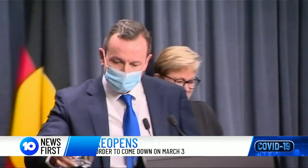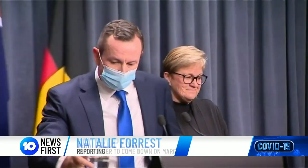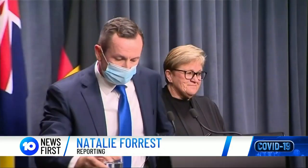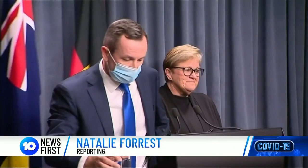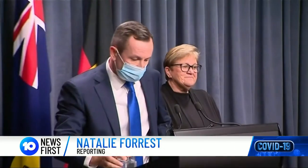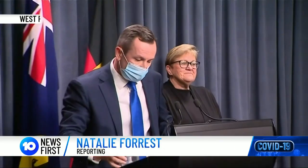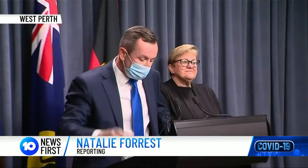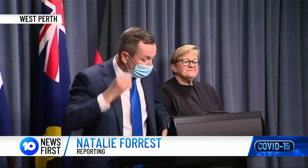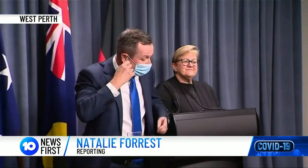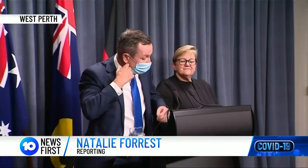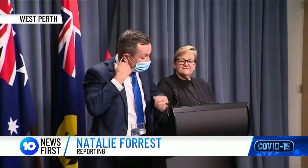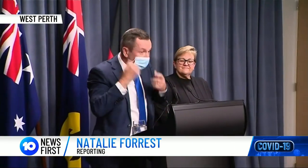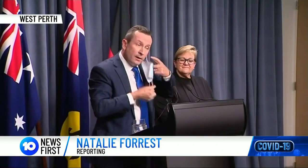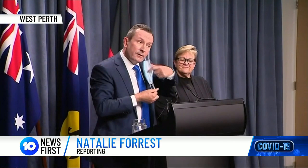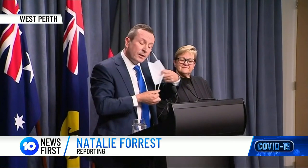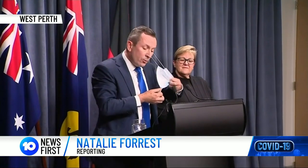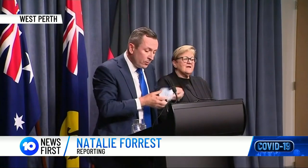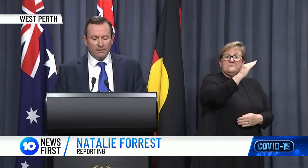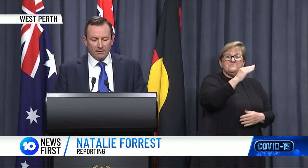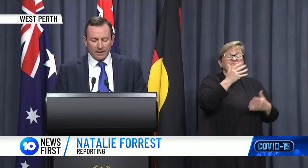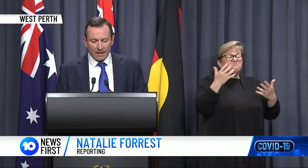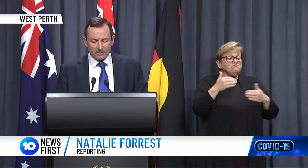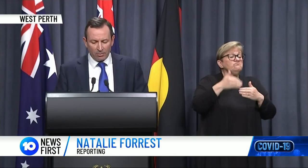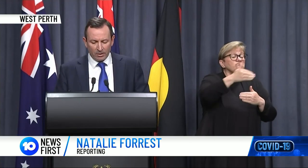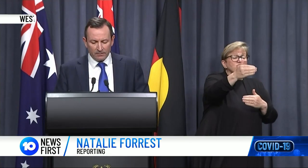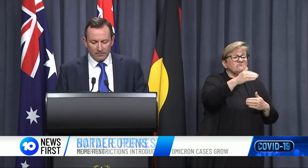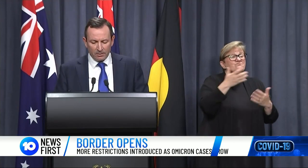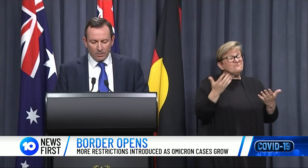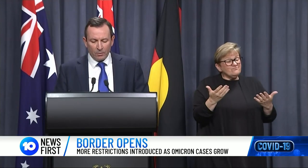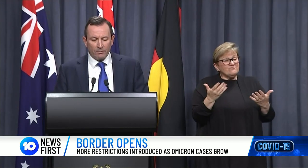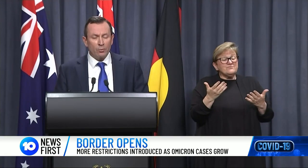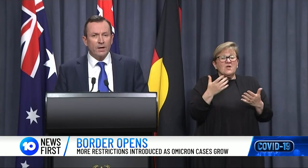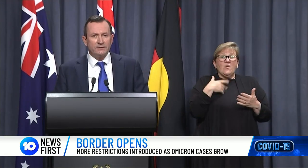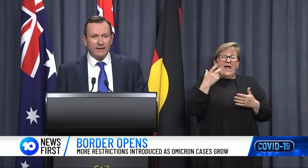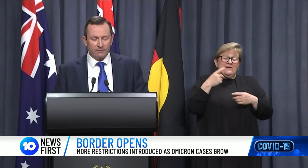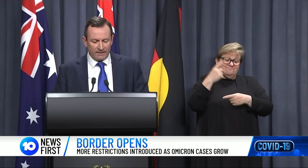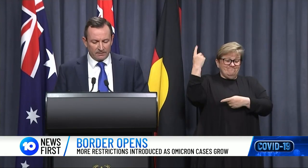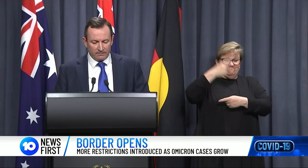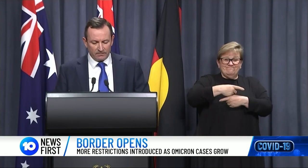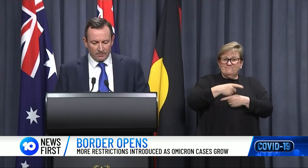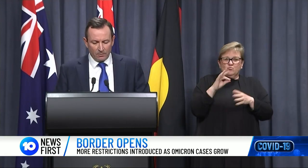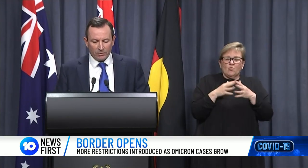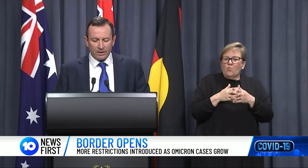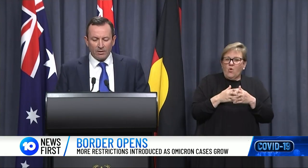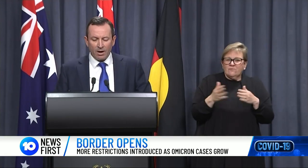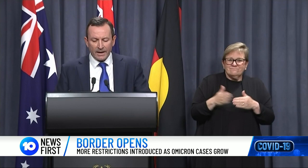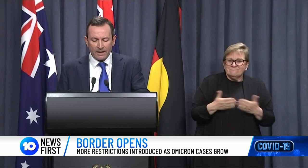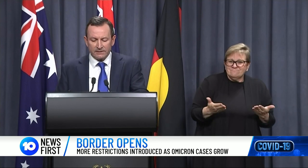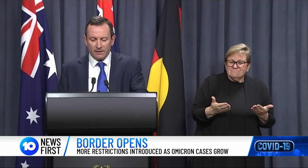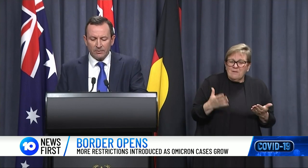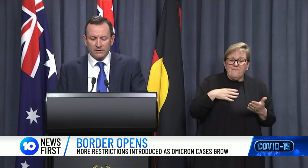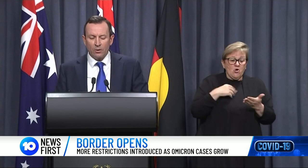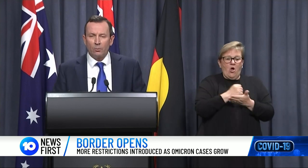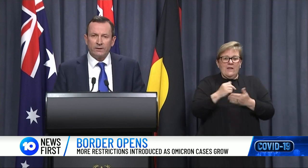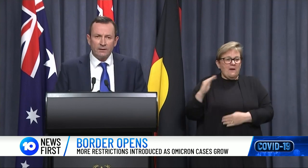Admitting WA's hard border is redundant. There comes a point where the border is ineffective when you get to high